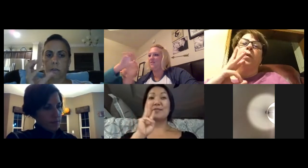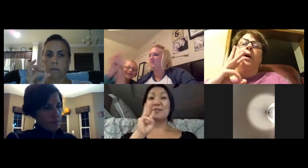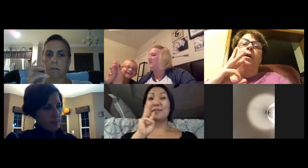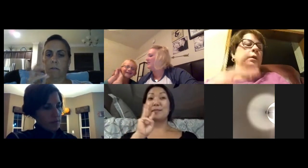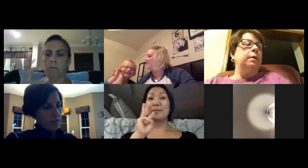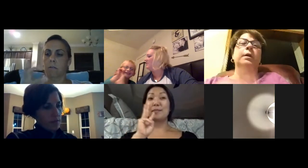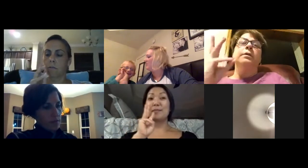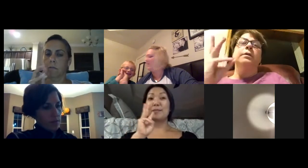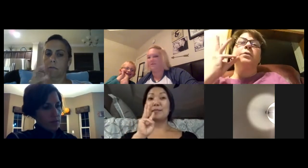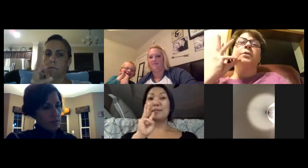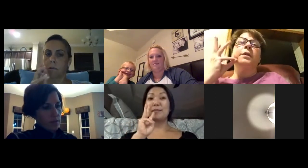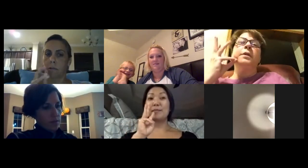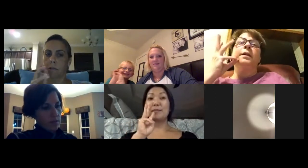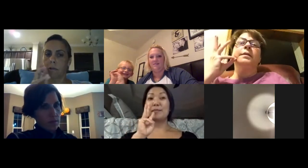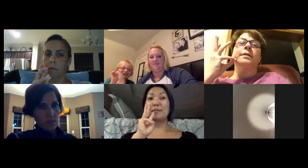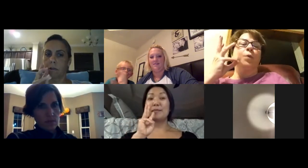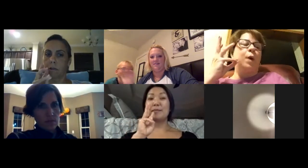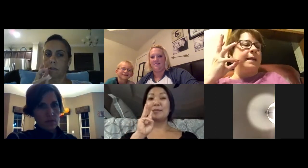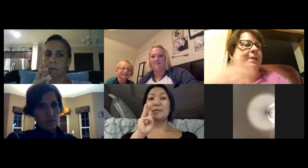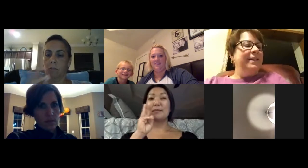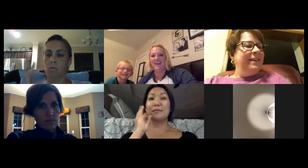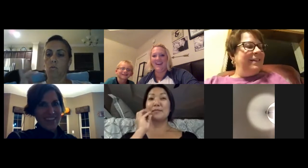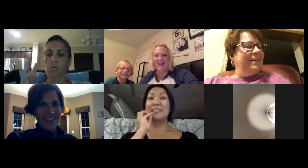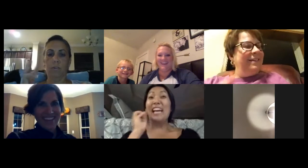water. Don't do this. This is wine.